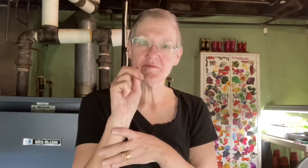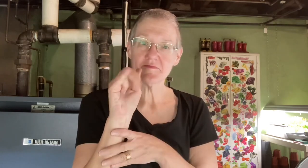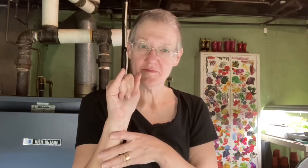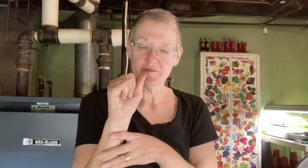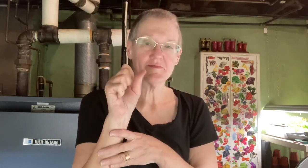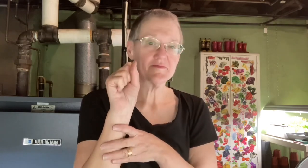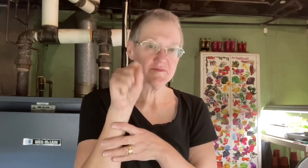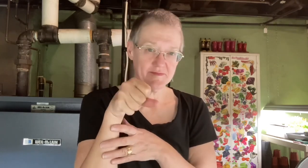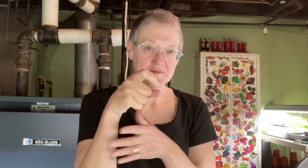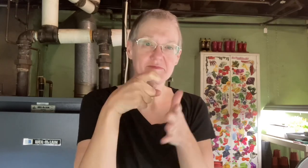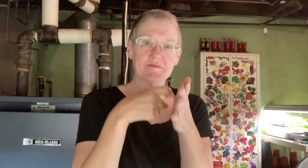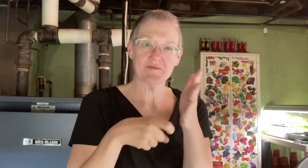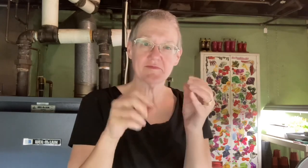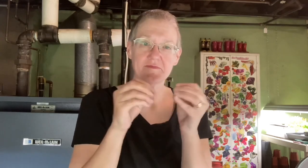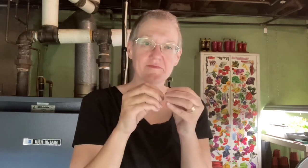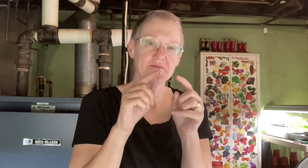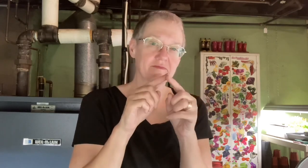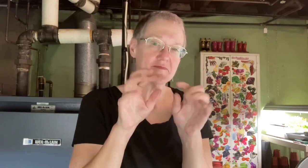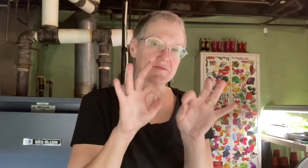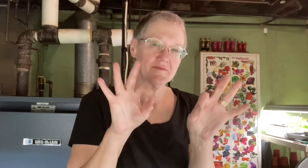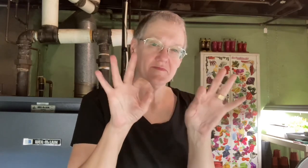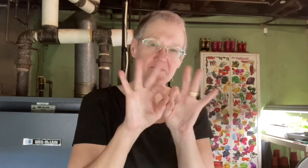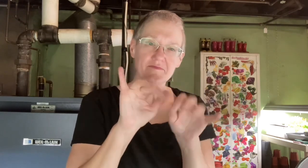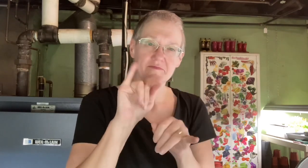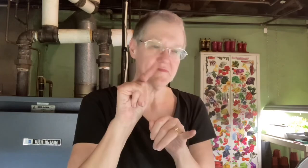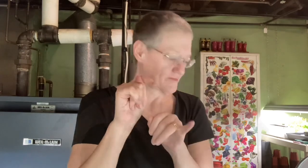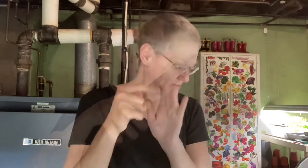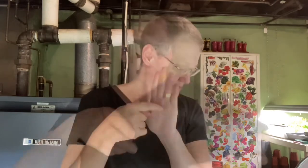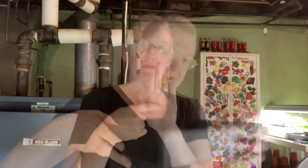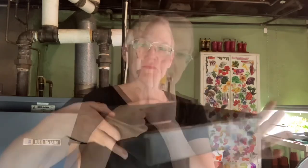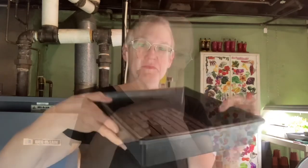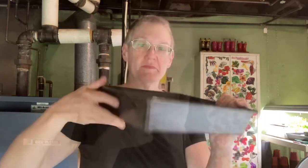Yes, they cost more money, but they are worth it.